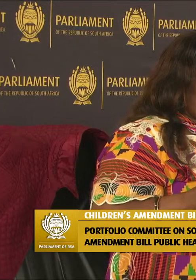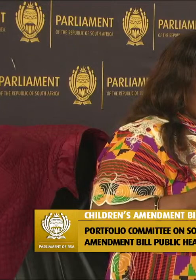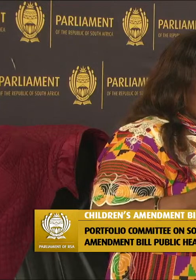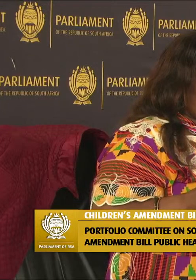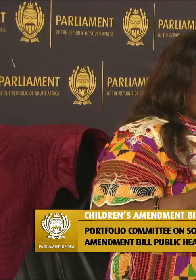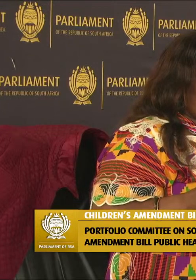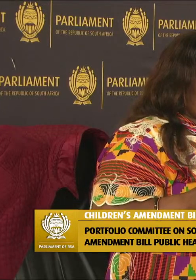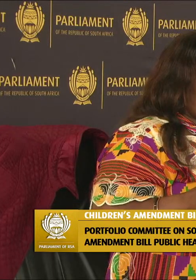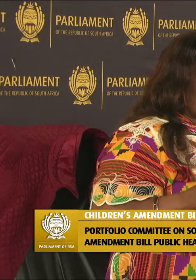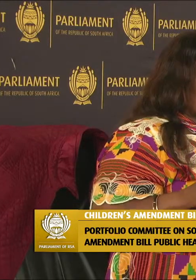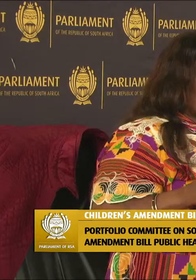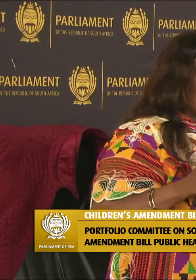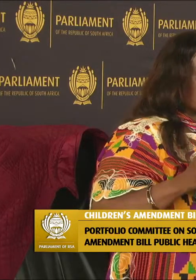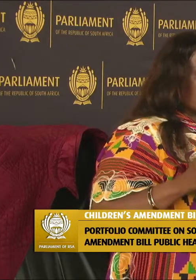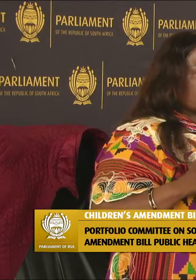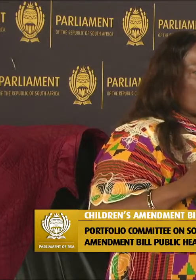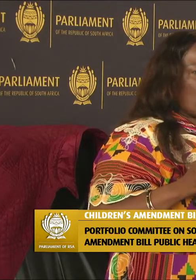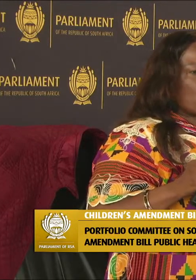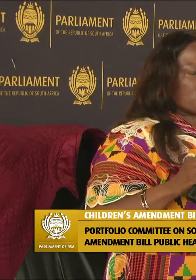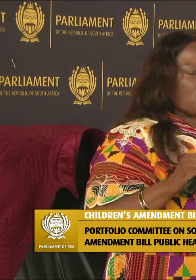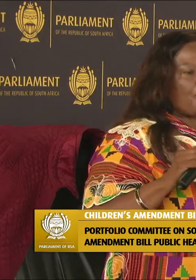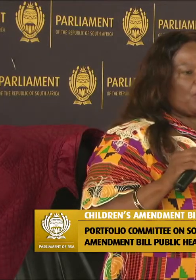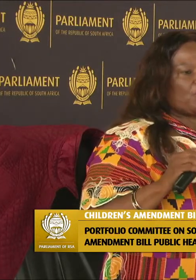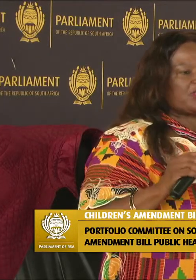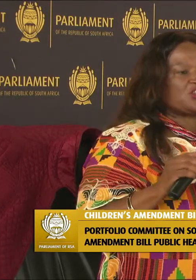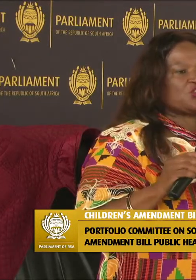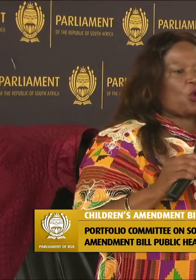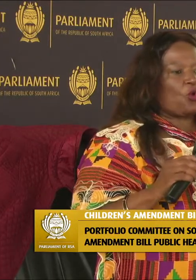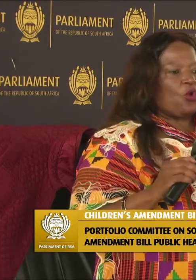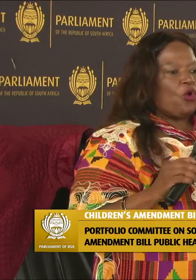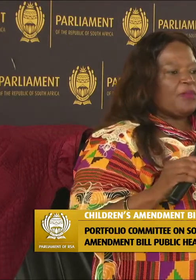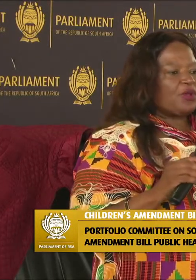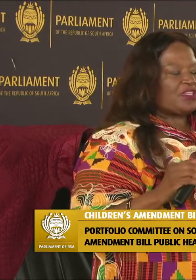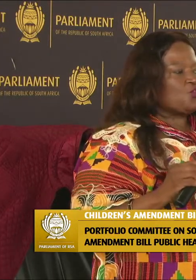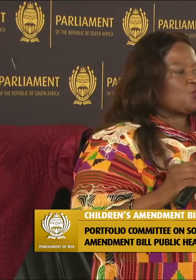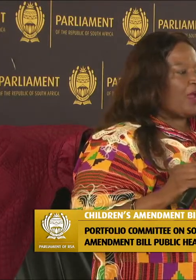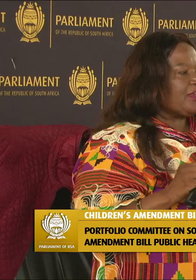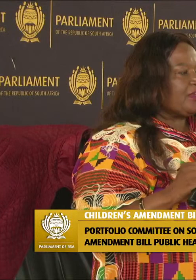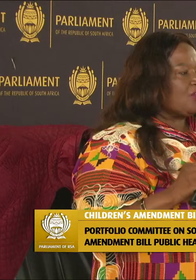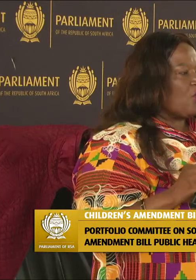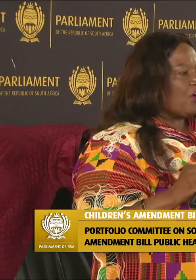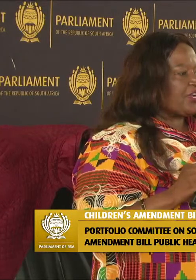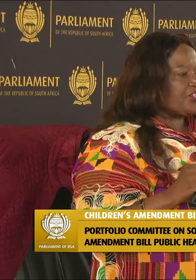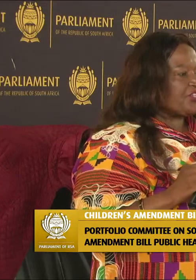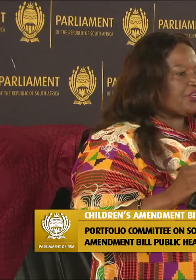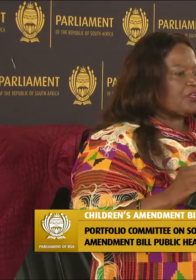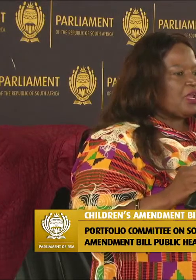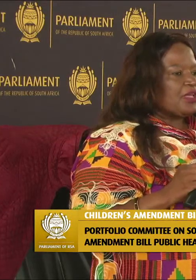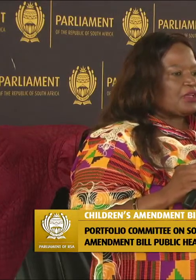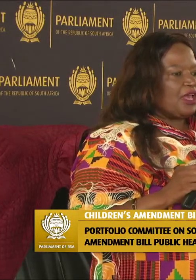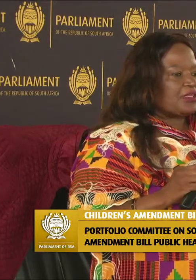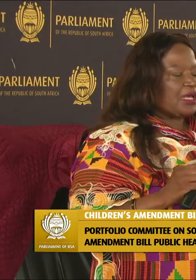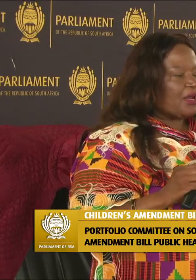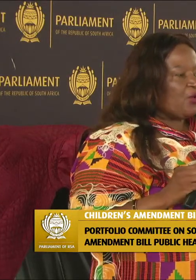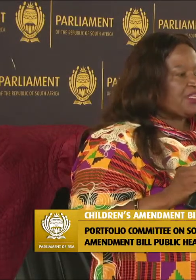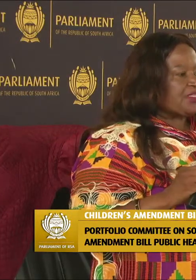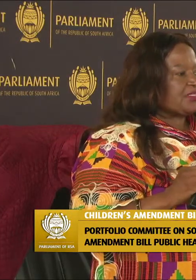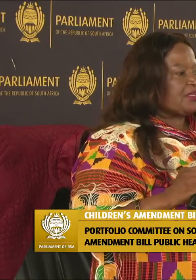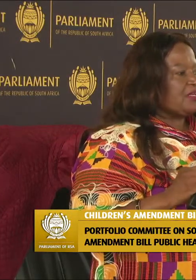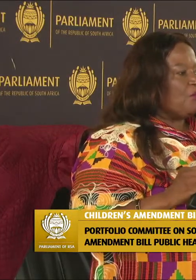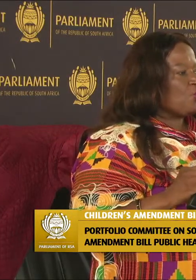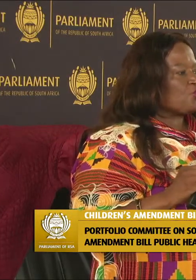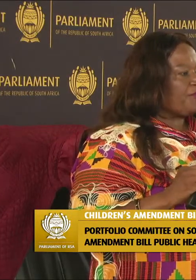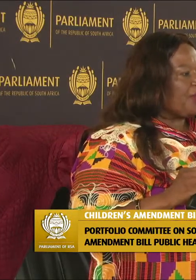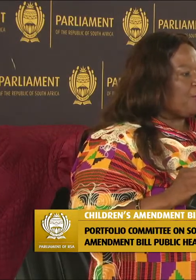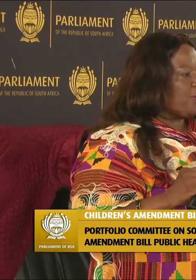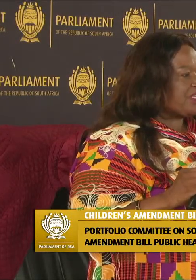to build anything. Sazi ngokumhlophe ukuthi izolo bekusenziwa i-inauguration ceremonies